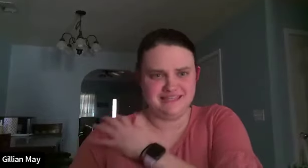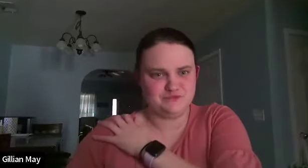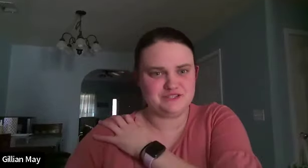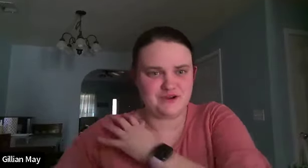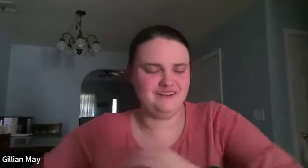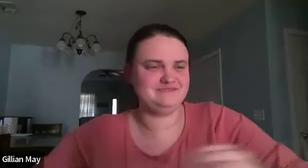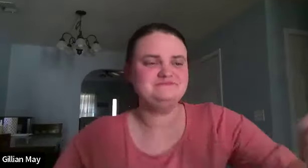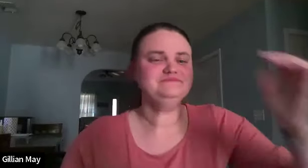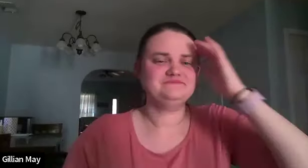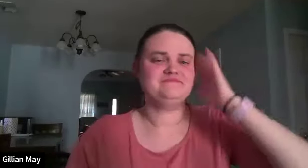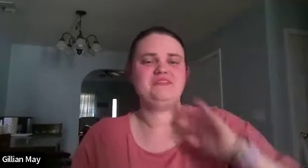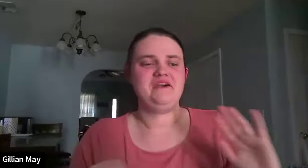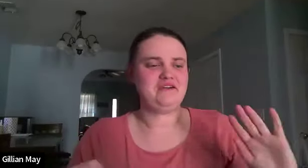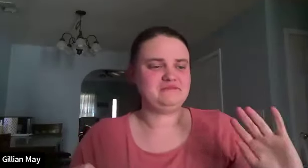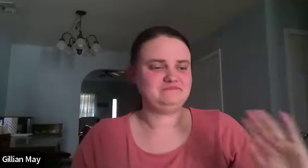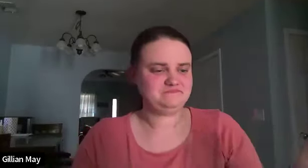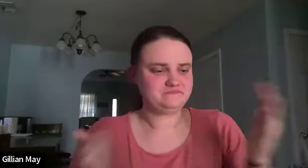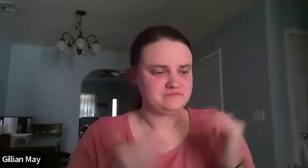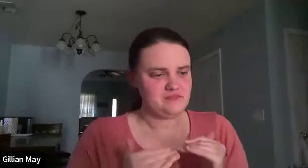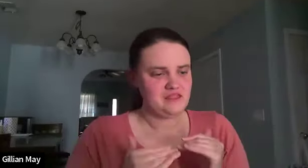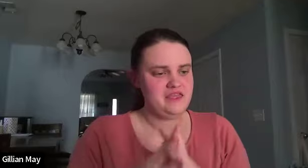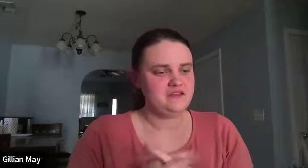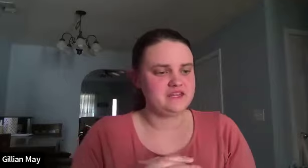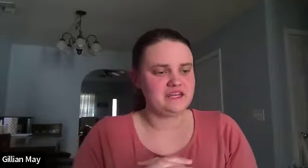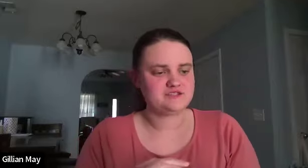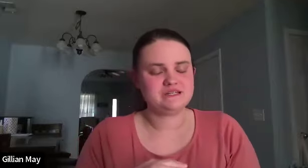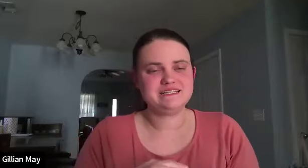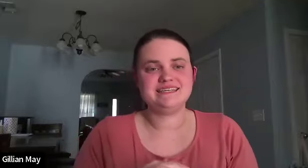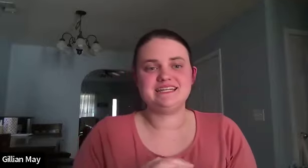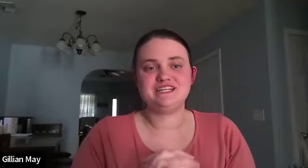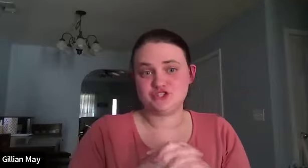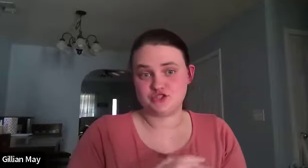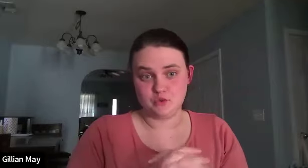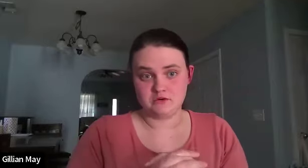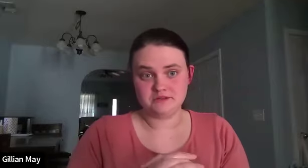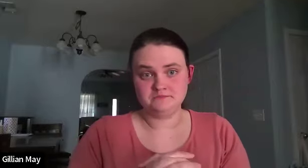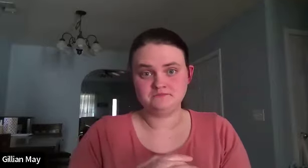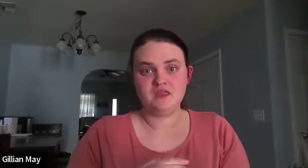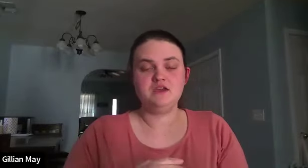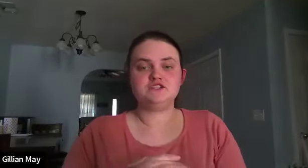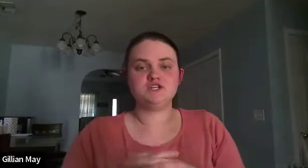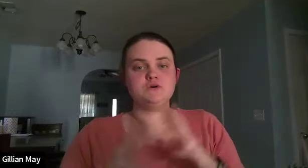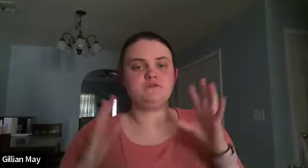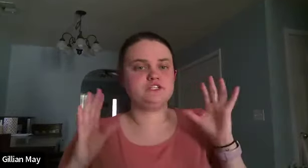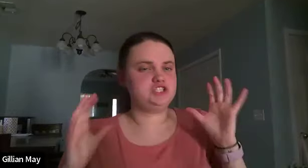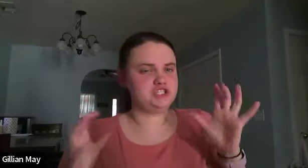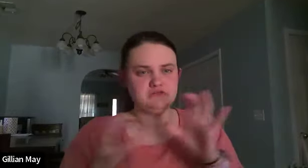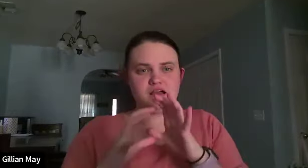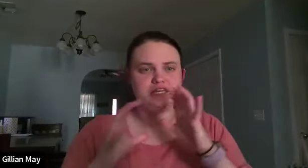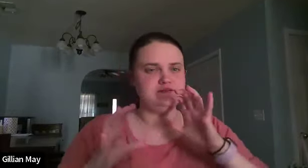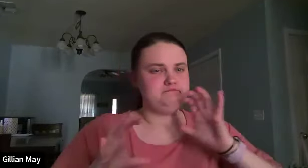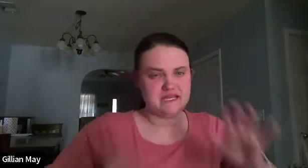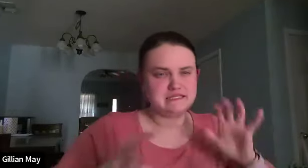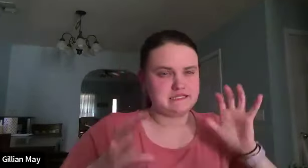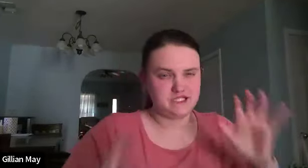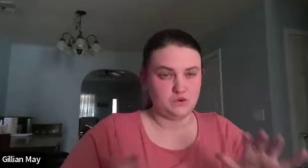what's wrong? Okay. The next one is then store. So for a generalized basic store,